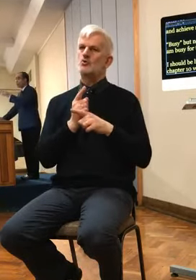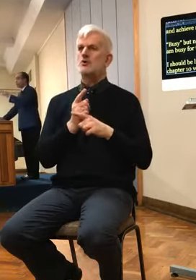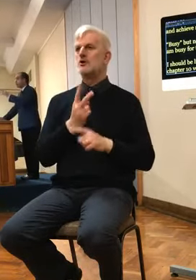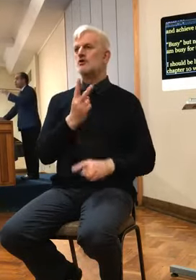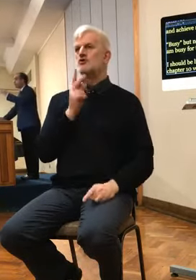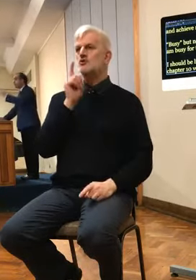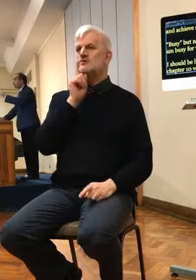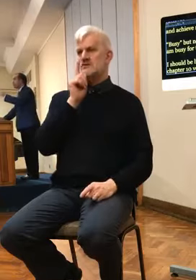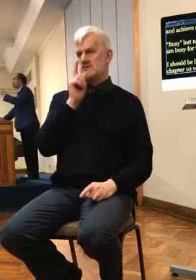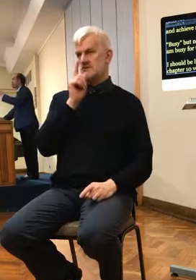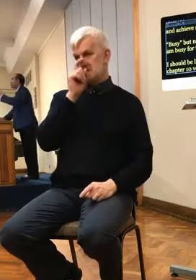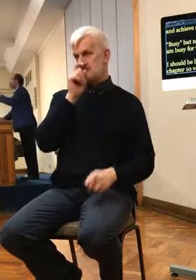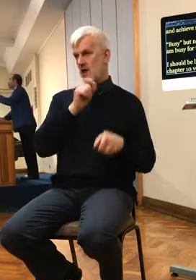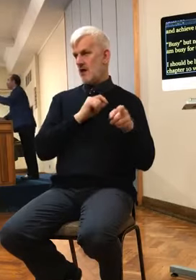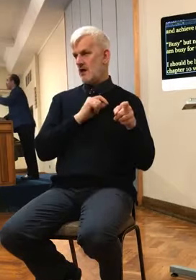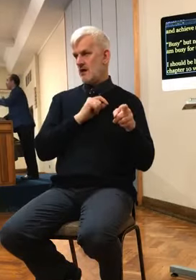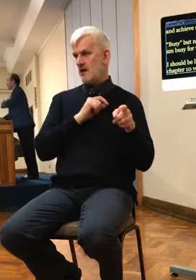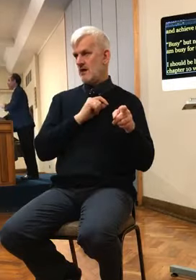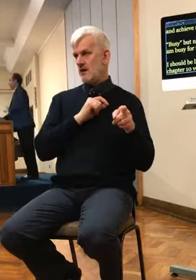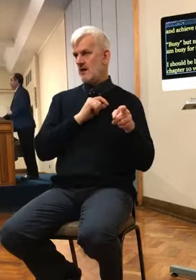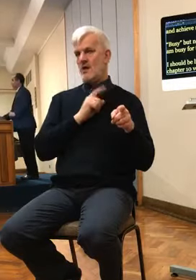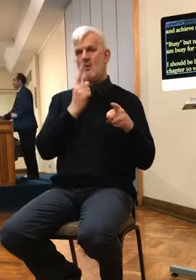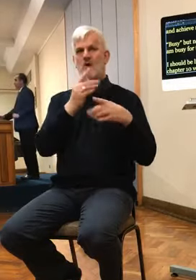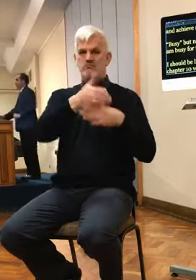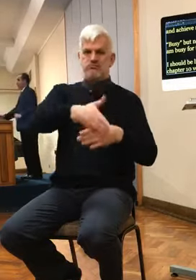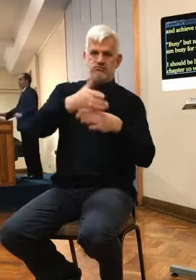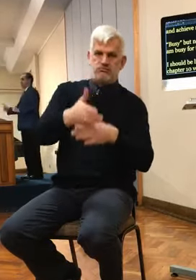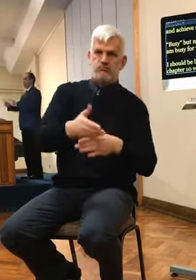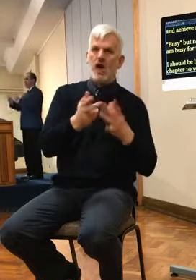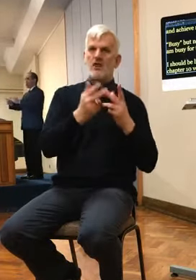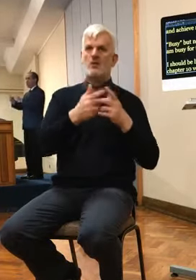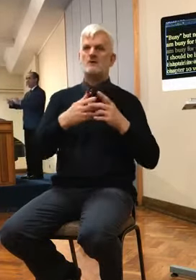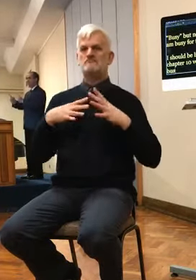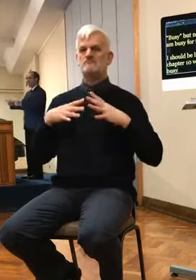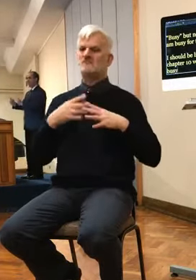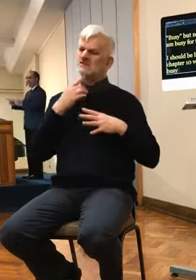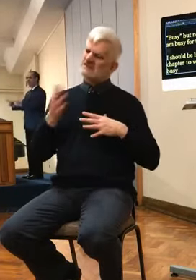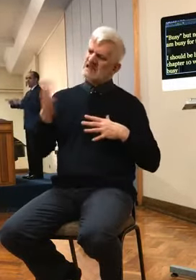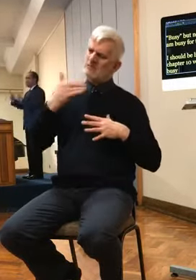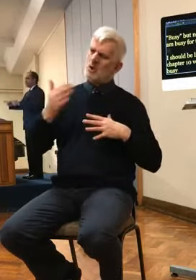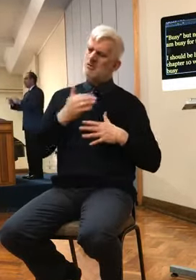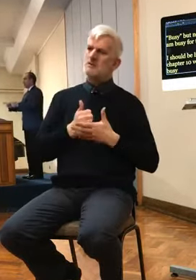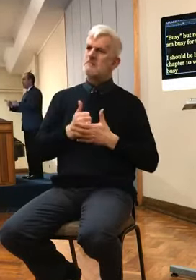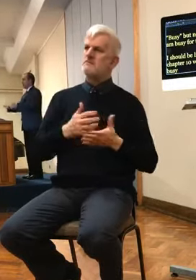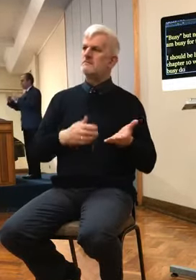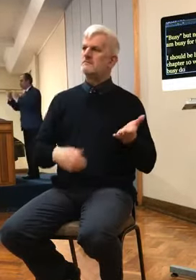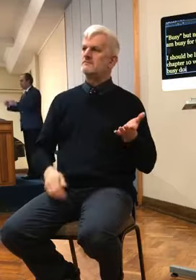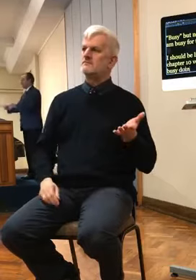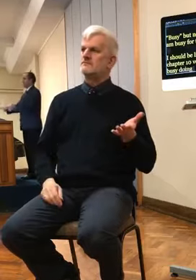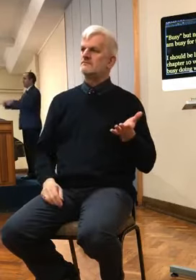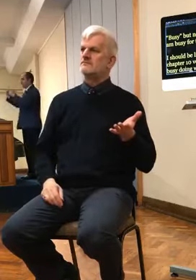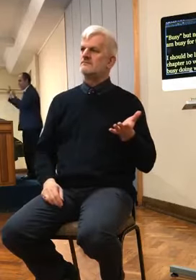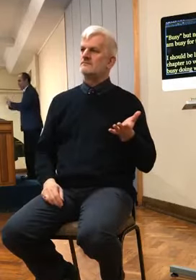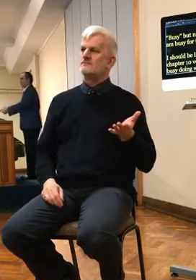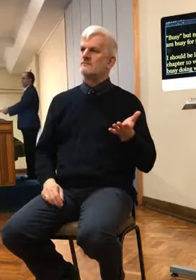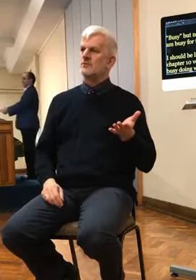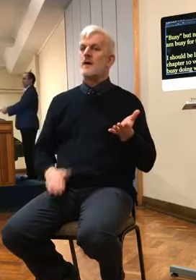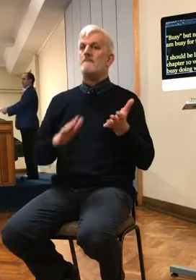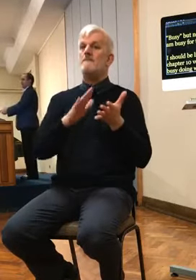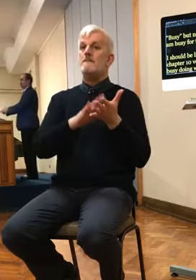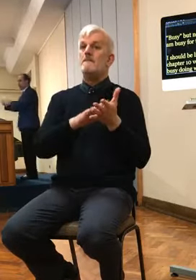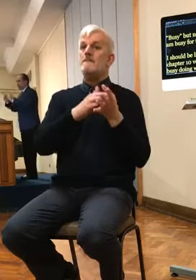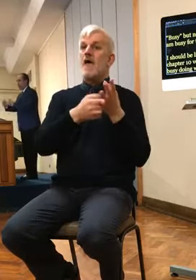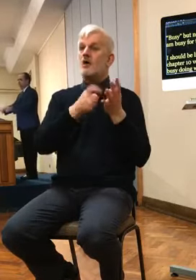was doing the right thing at the wrong time. But Mary now, she was doing the right thing at the right